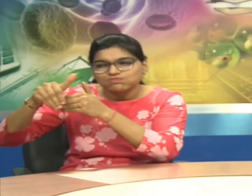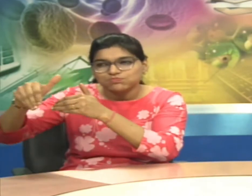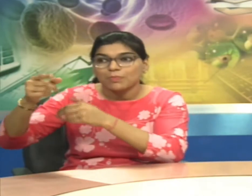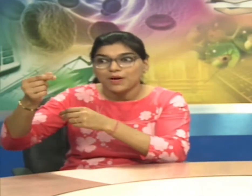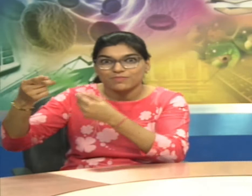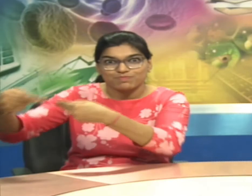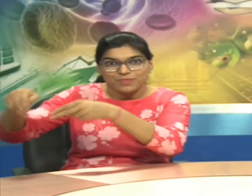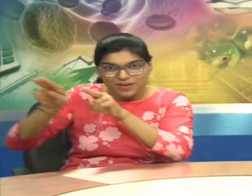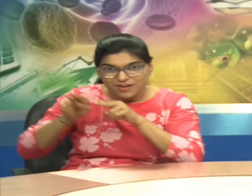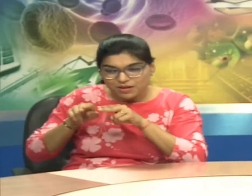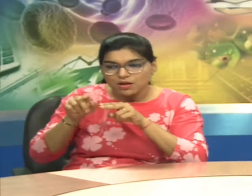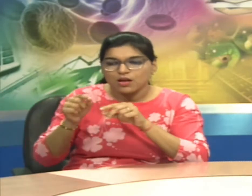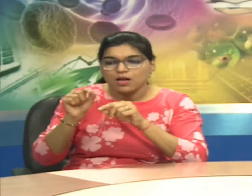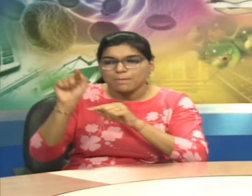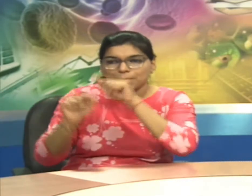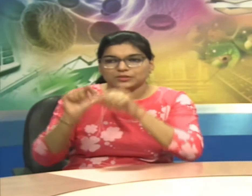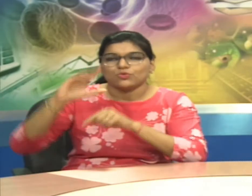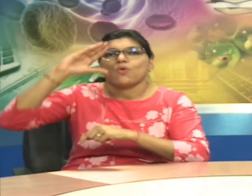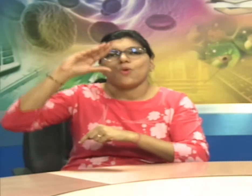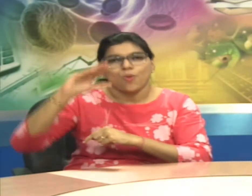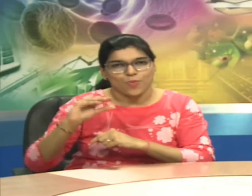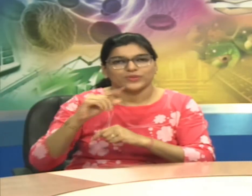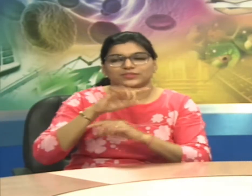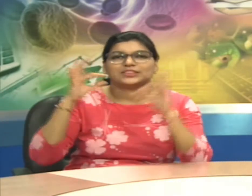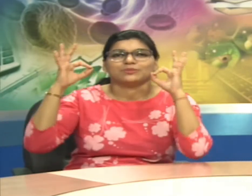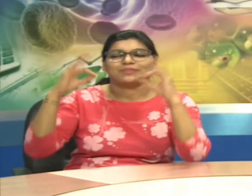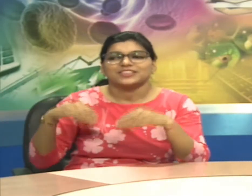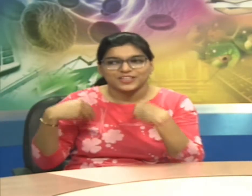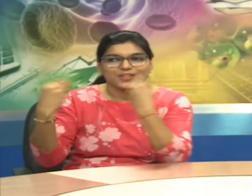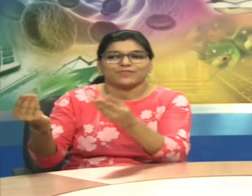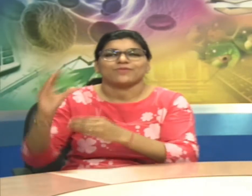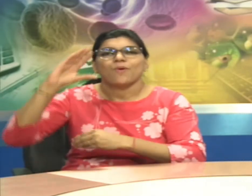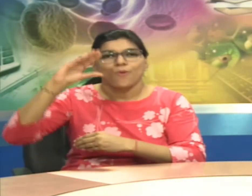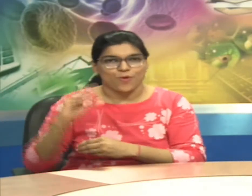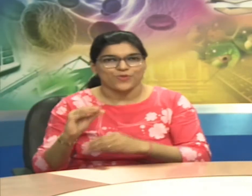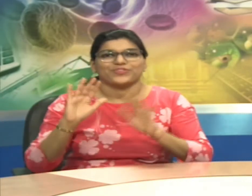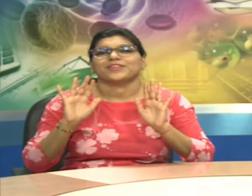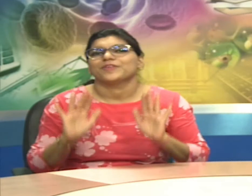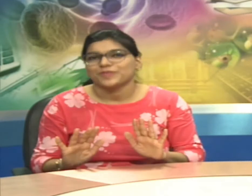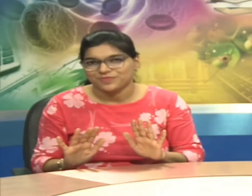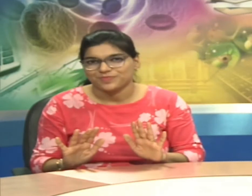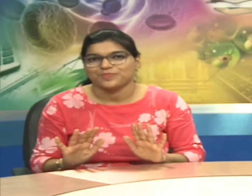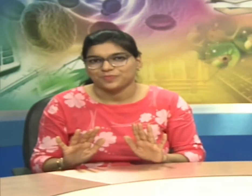In future, they will return it to bank in low rate of interest.